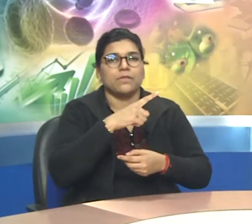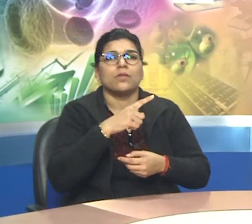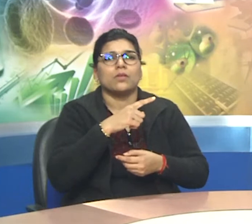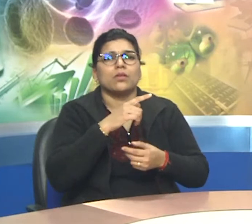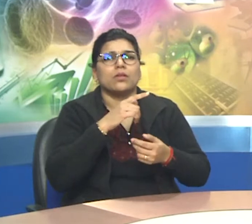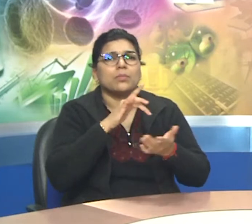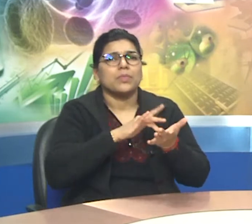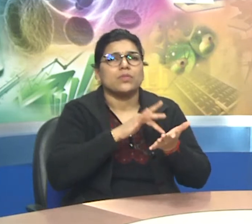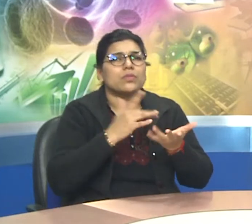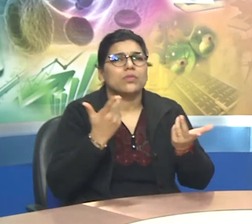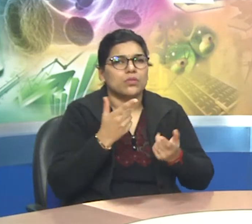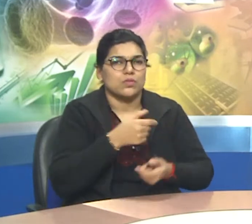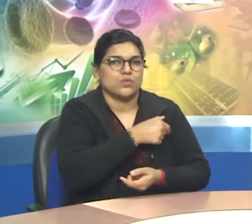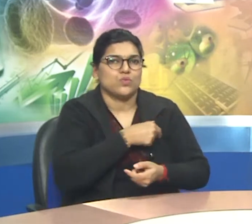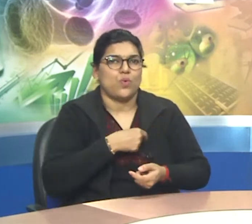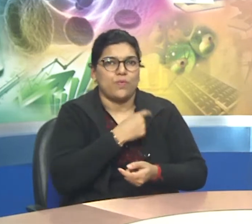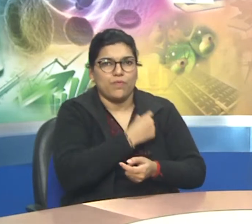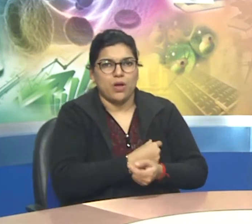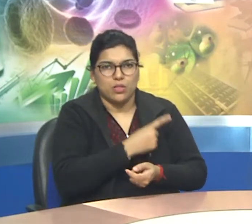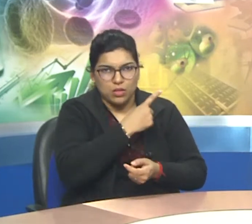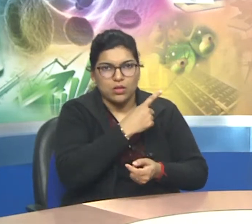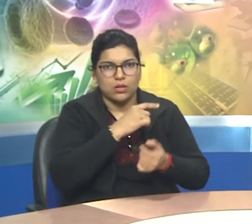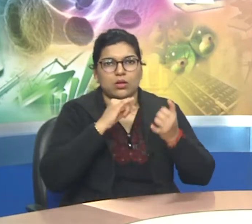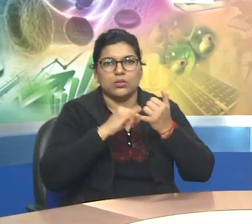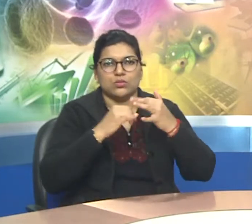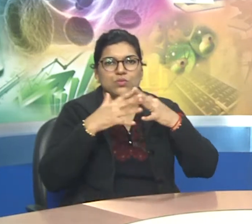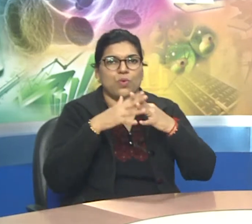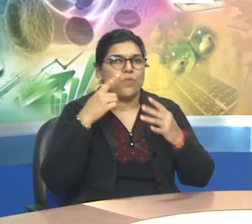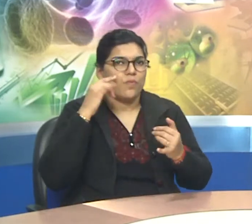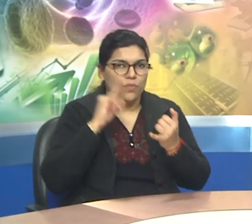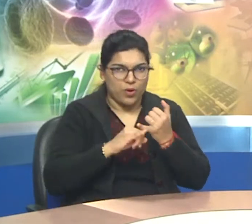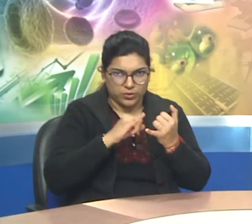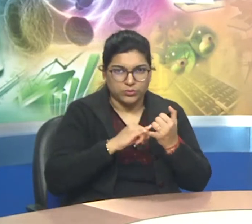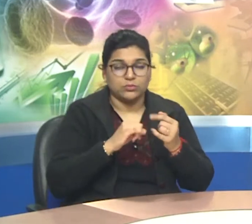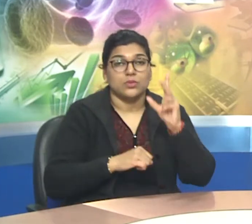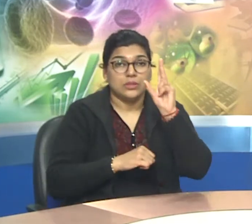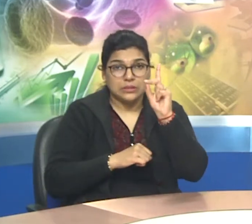The Swiss and the Dutch, these two places